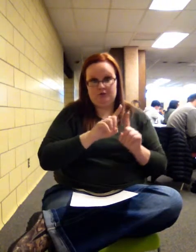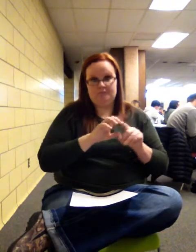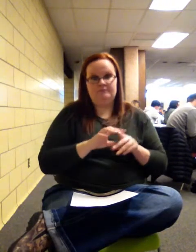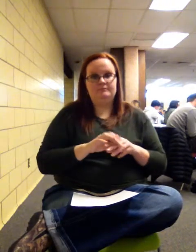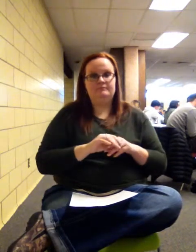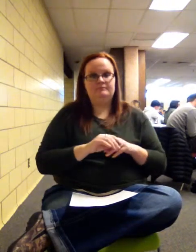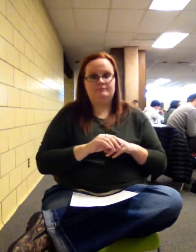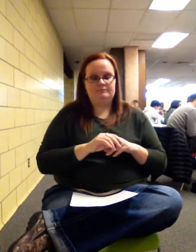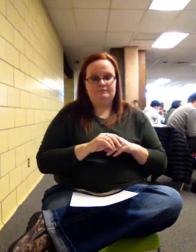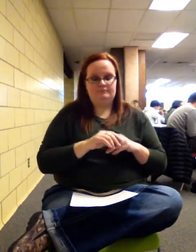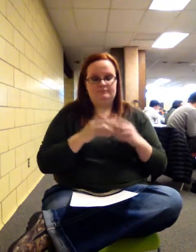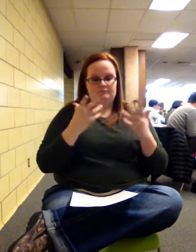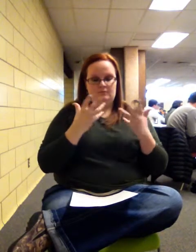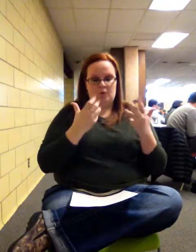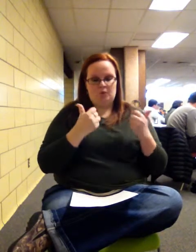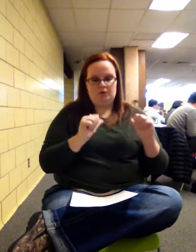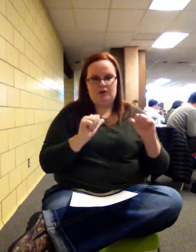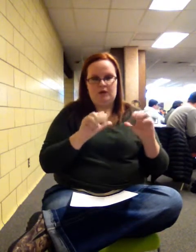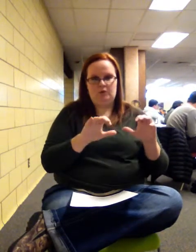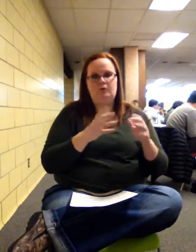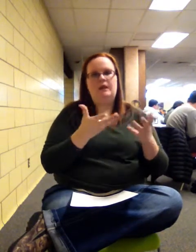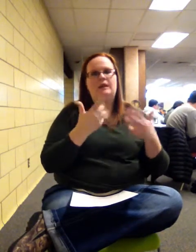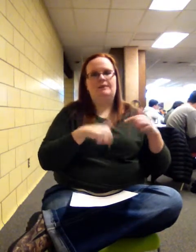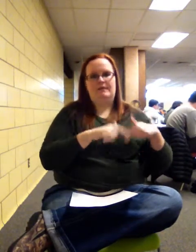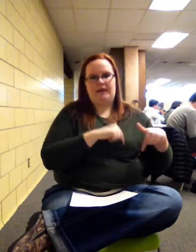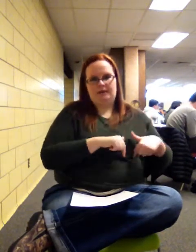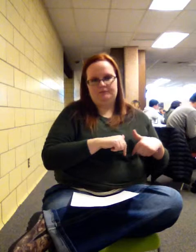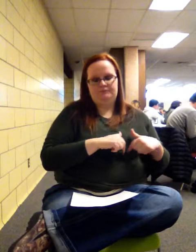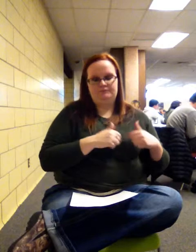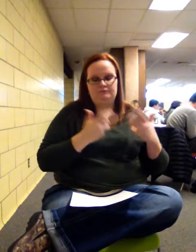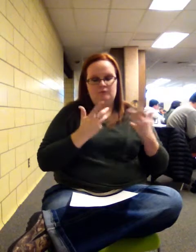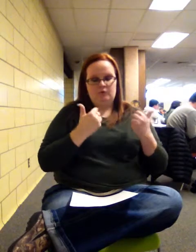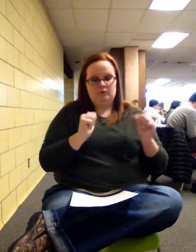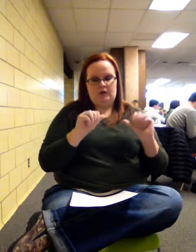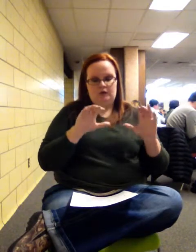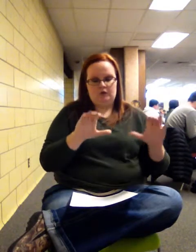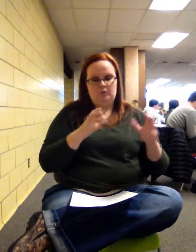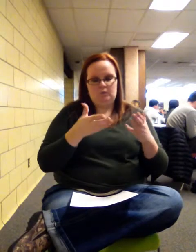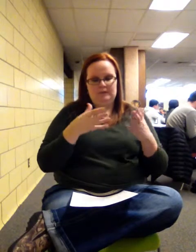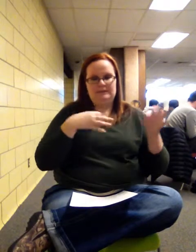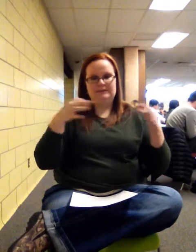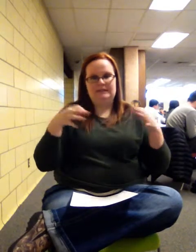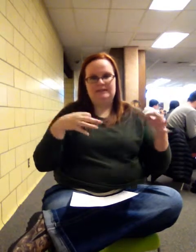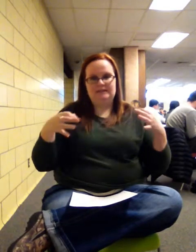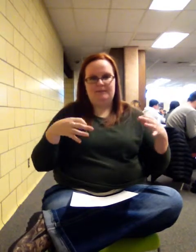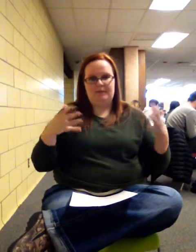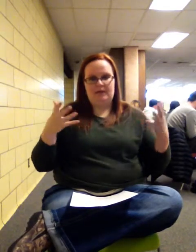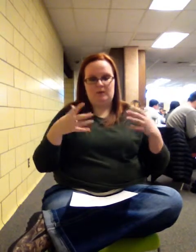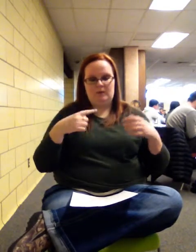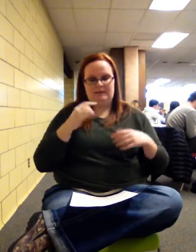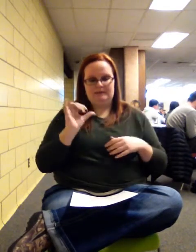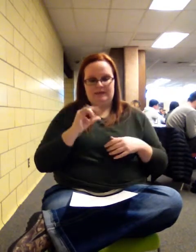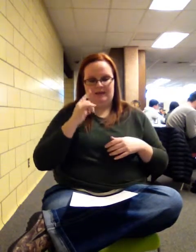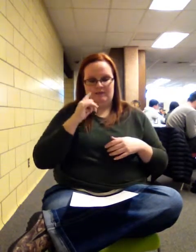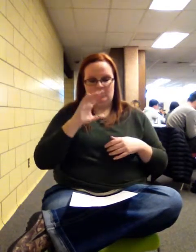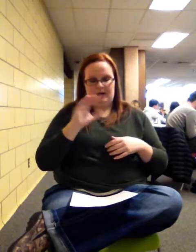What we're trying to do, kind of let me back up a second. What we're trying to do, once again, is explain to you what it's like then for these companies to compete for